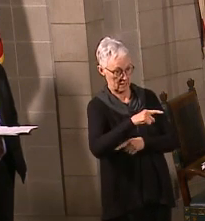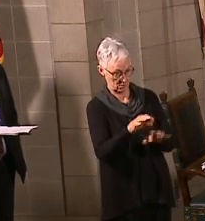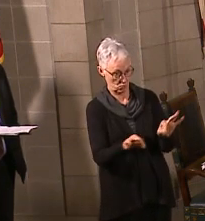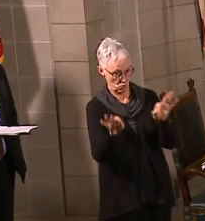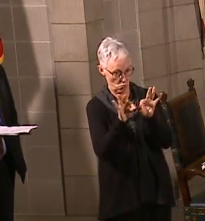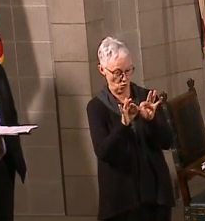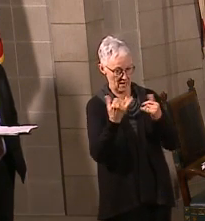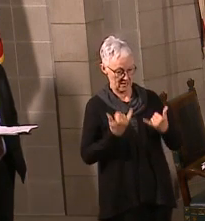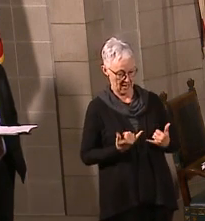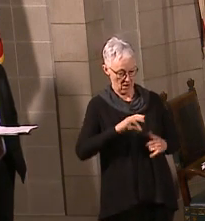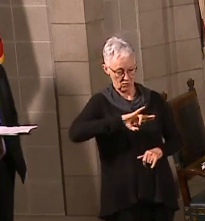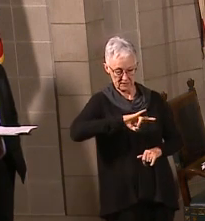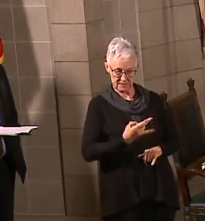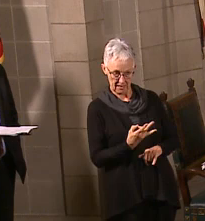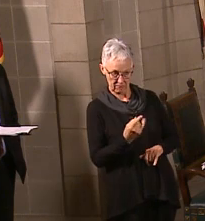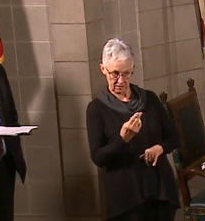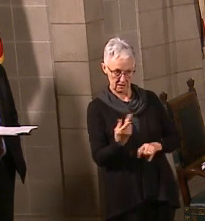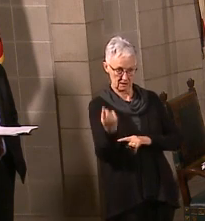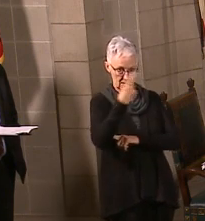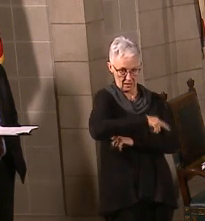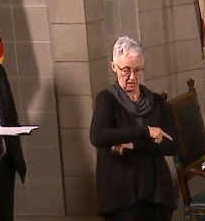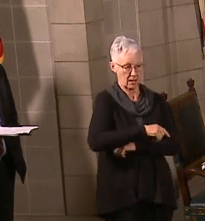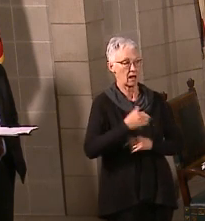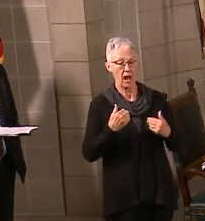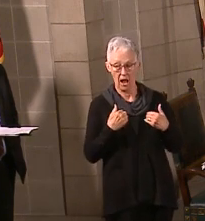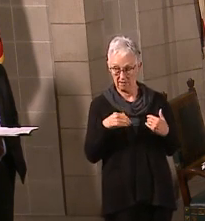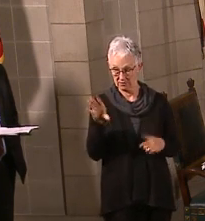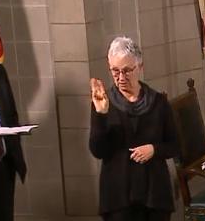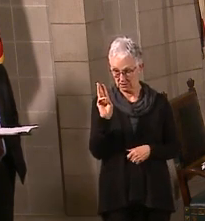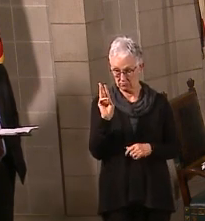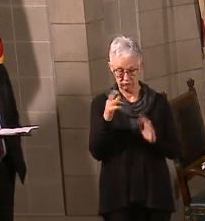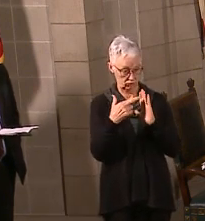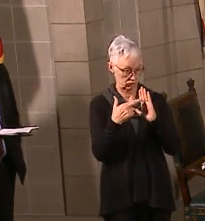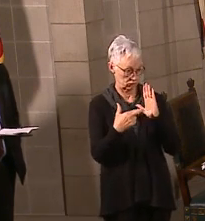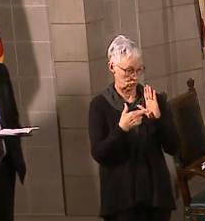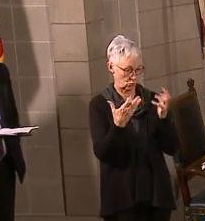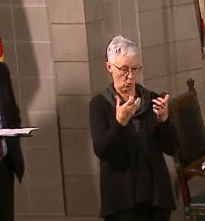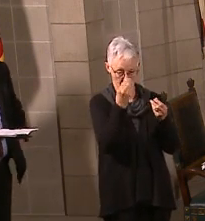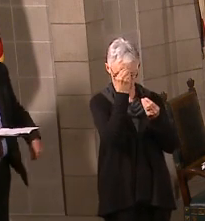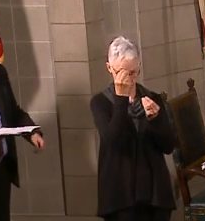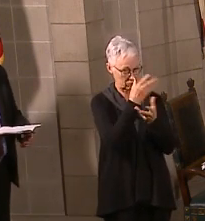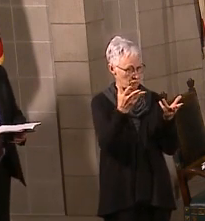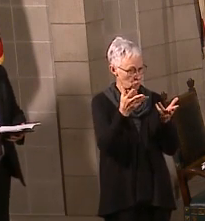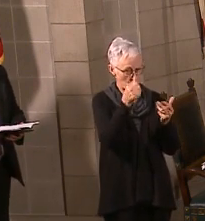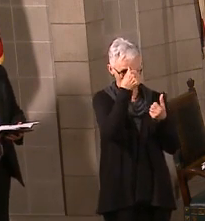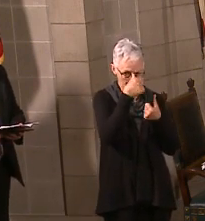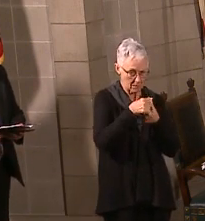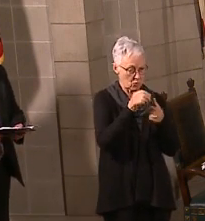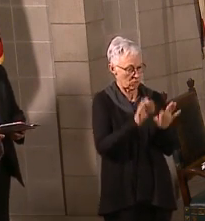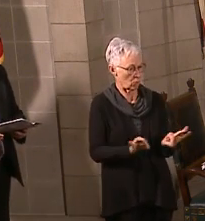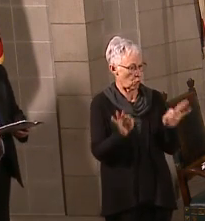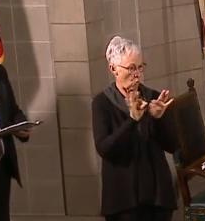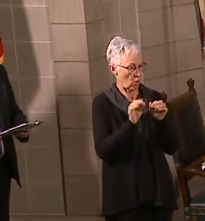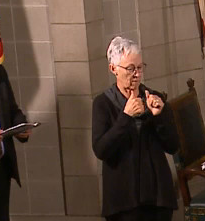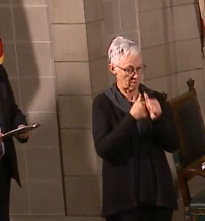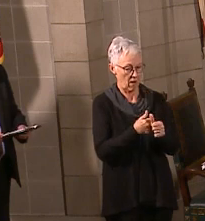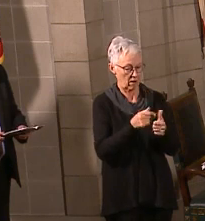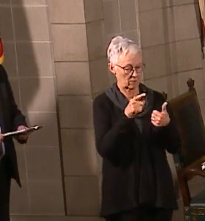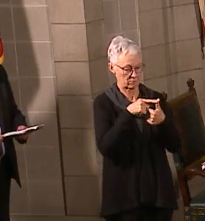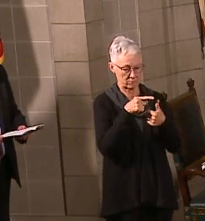we've got our 6 rules that are not up here actually, but again, the 6 rules to stay healthy are still the same. They're stay